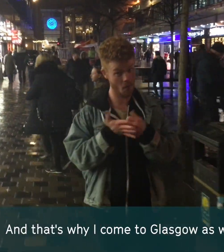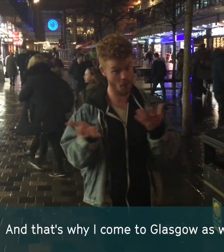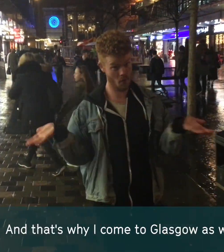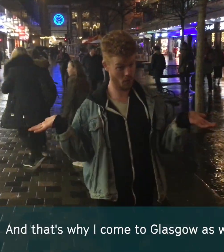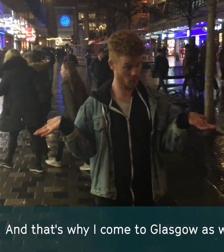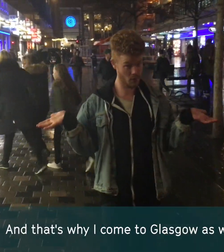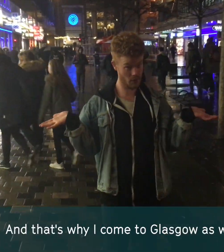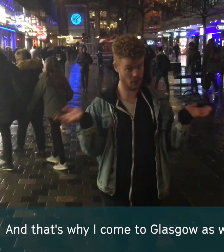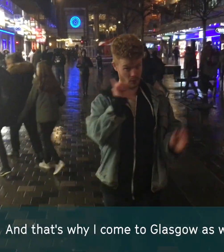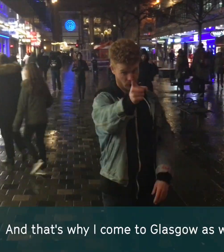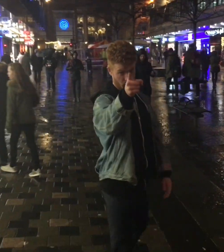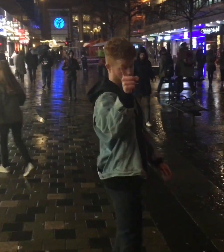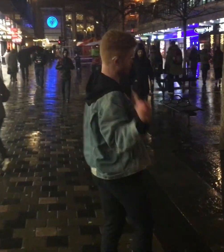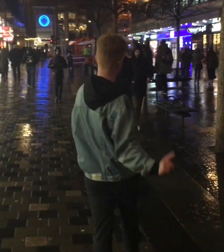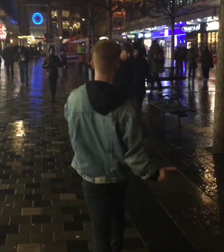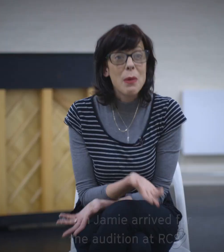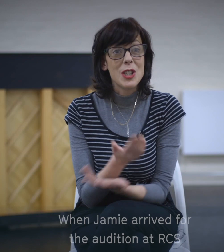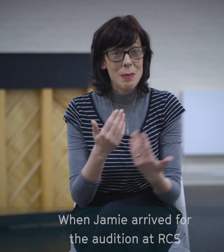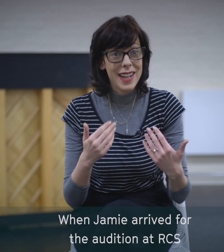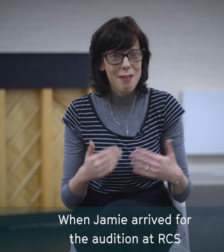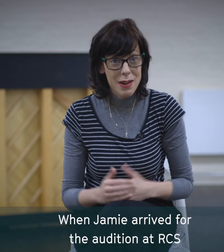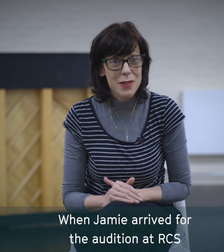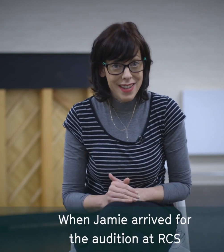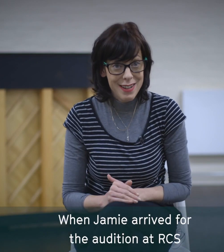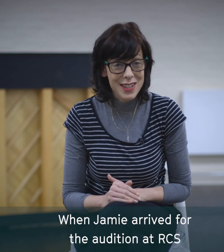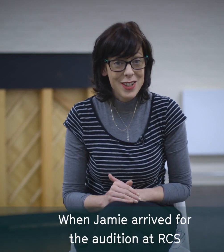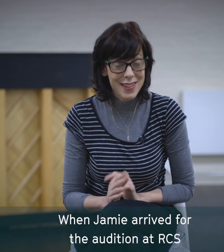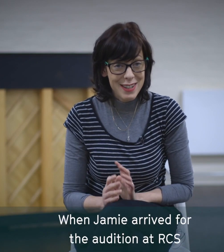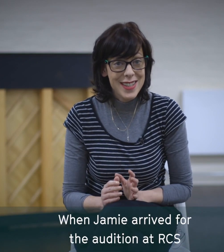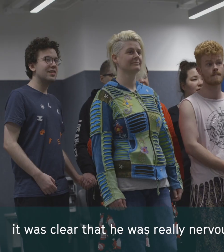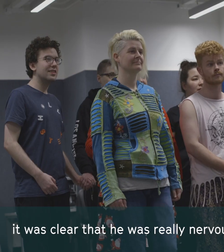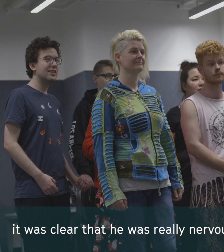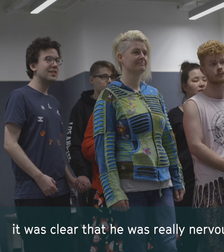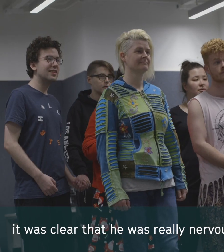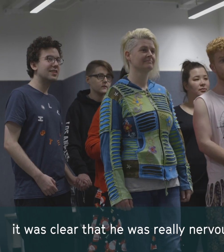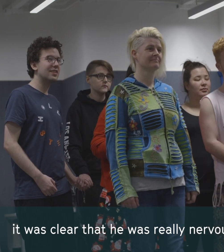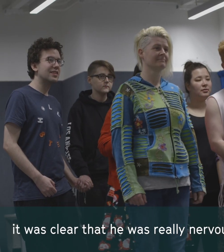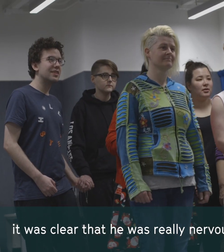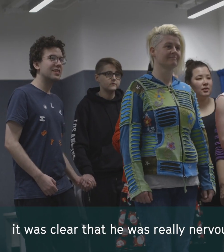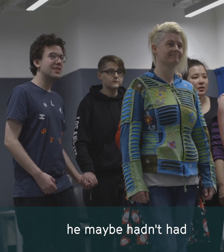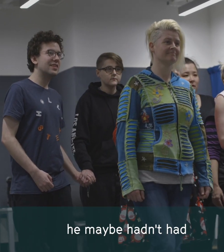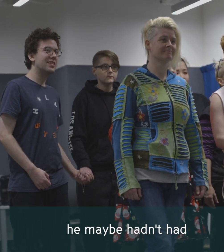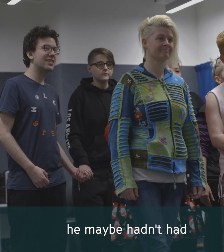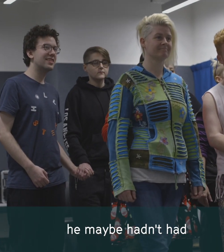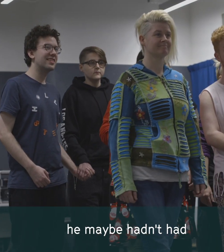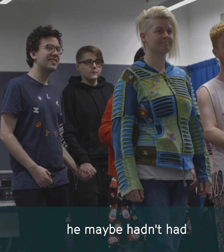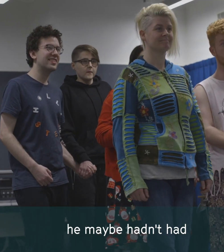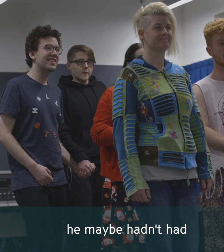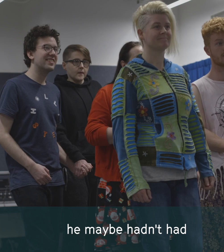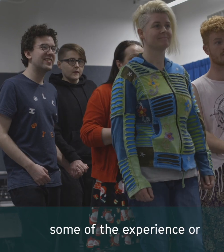And that's why I come to Glasgow as well. When Jimmy arrived for the audition at RCS, it was clear that he was really nervous. He maybe hadn't had